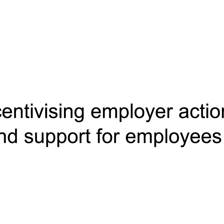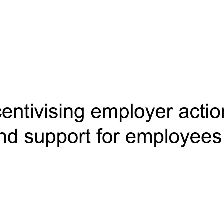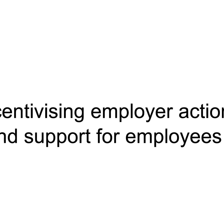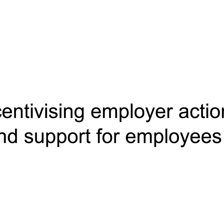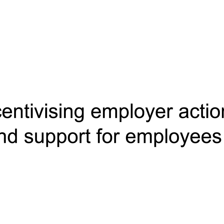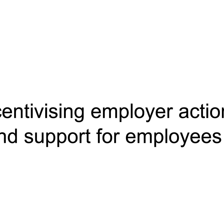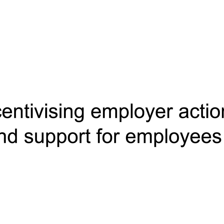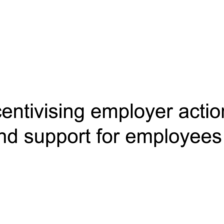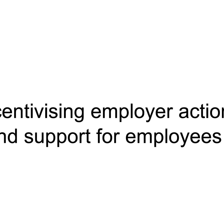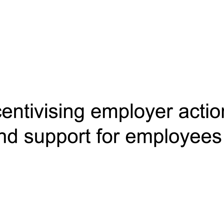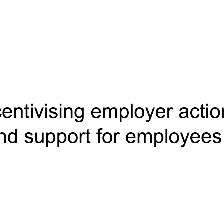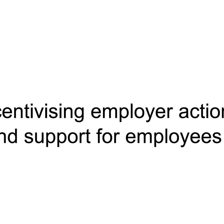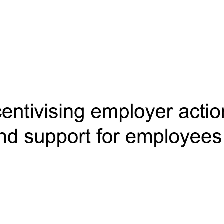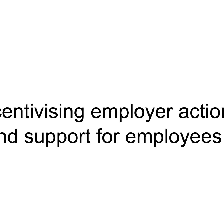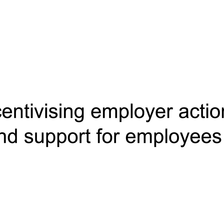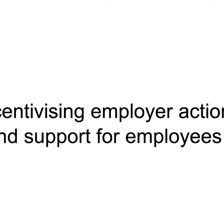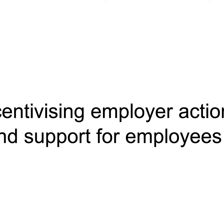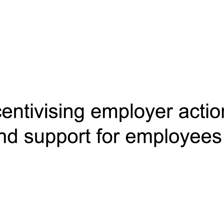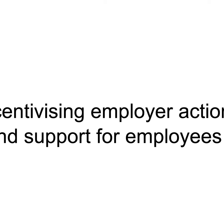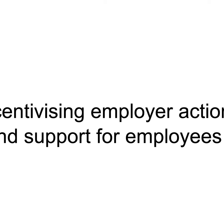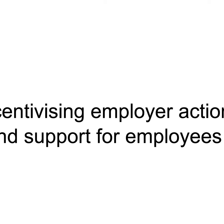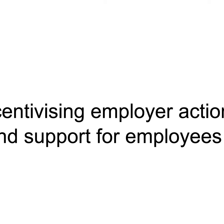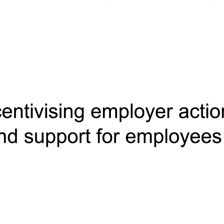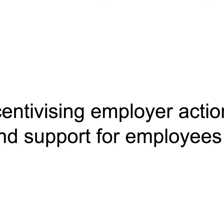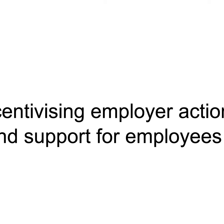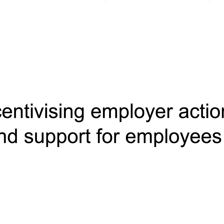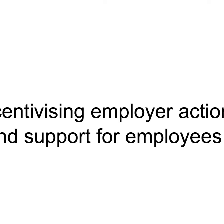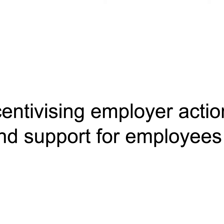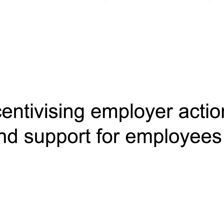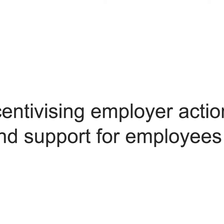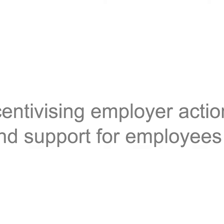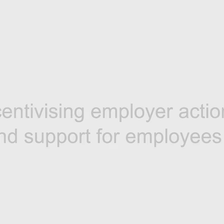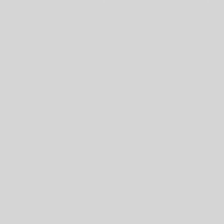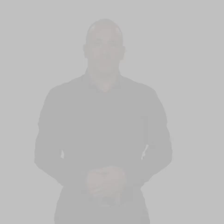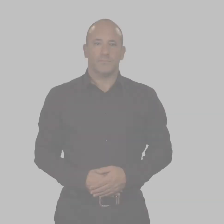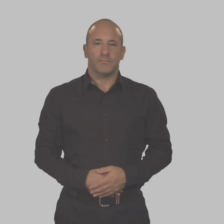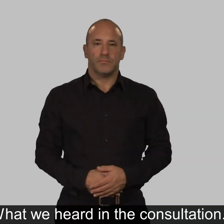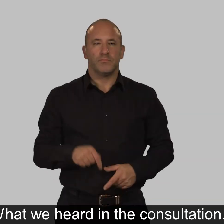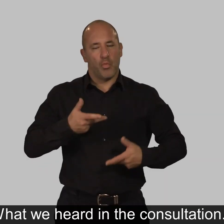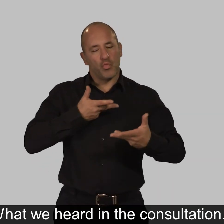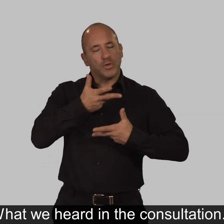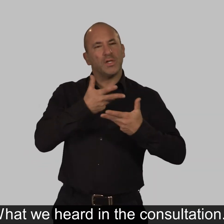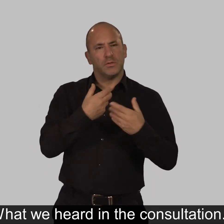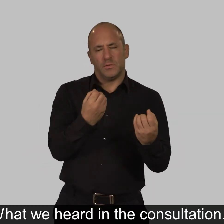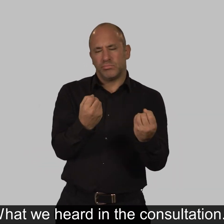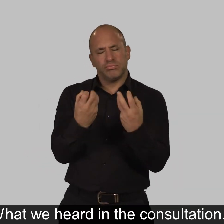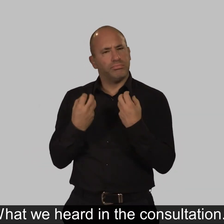Incentivizing employer action and support for employees. What we heard in the